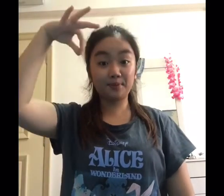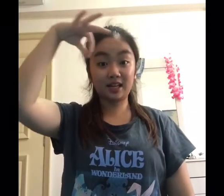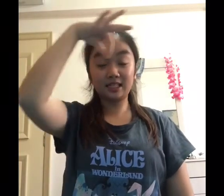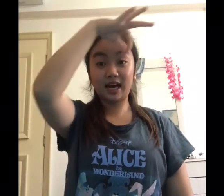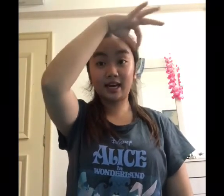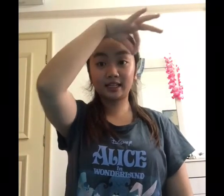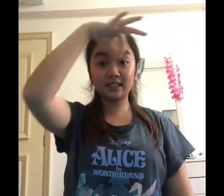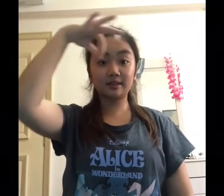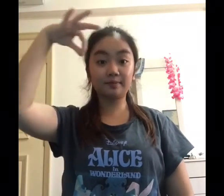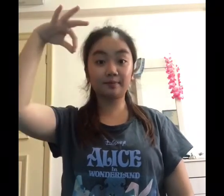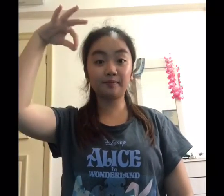hypnotize.